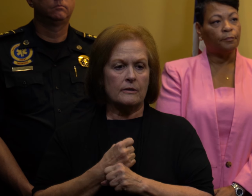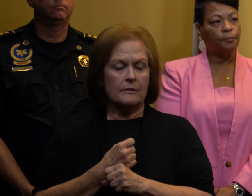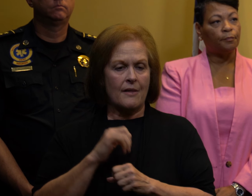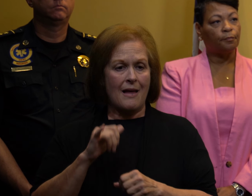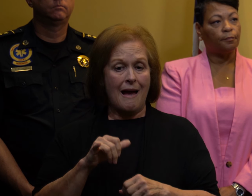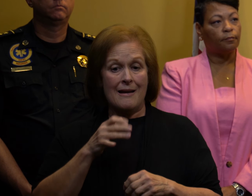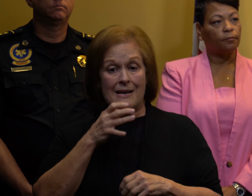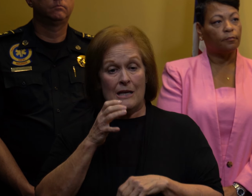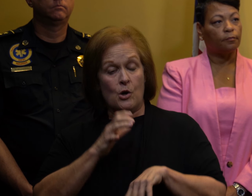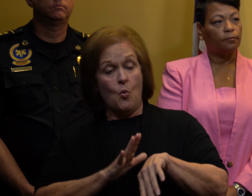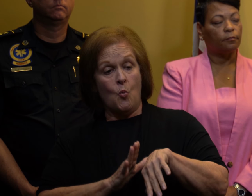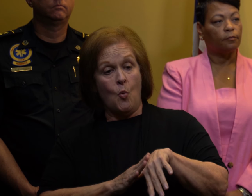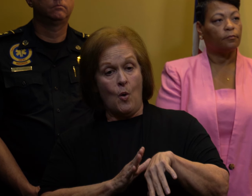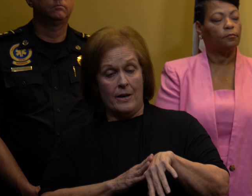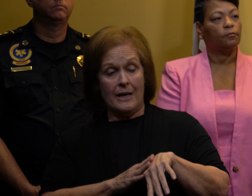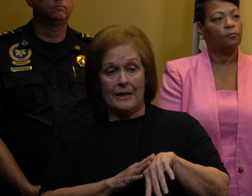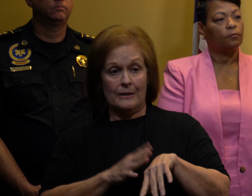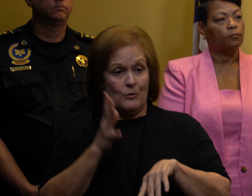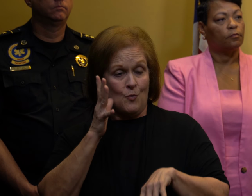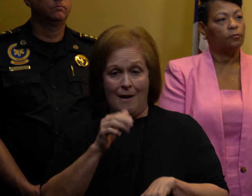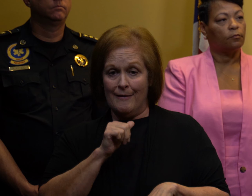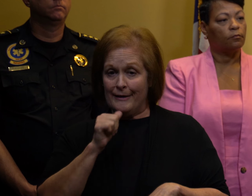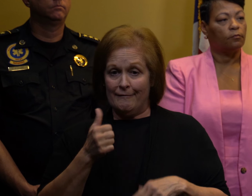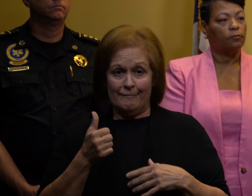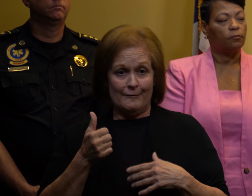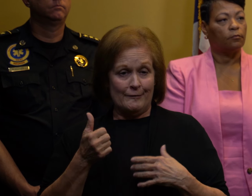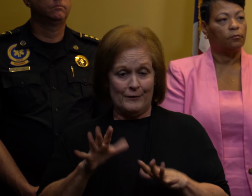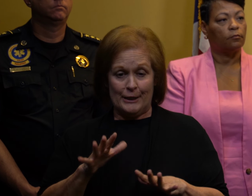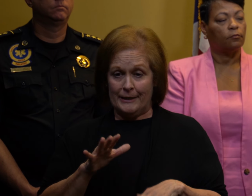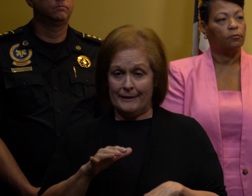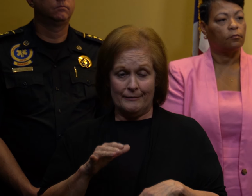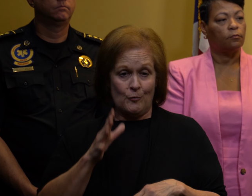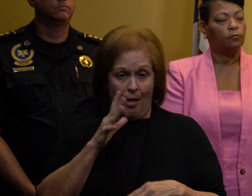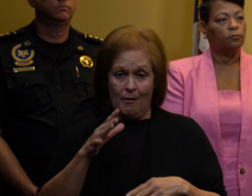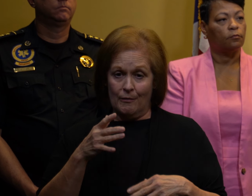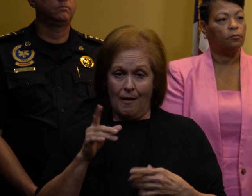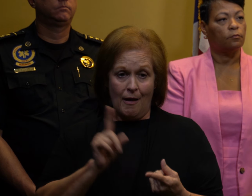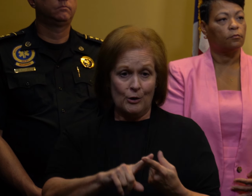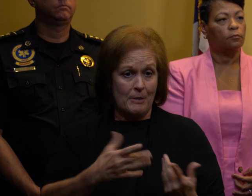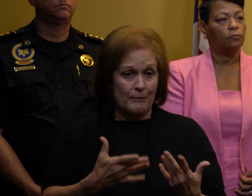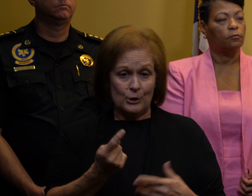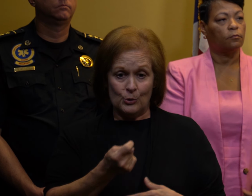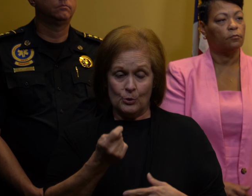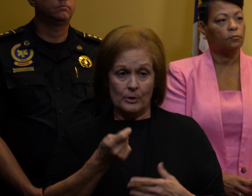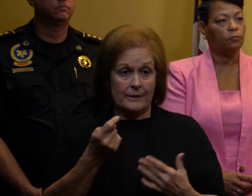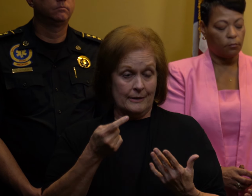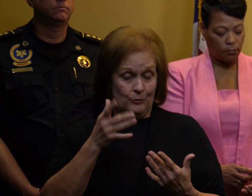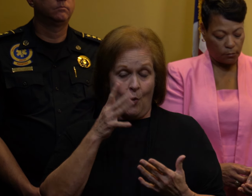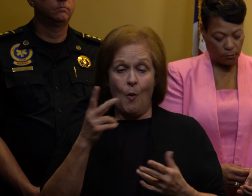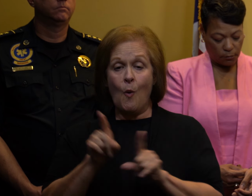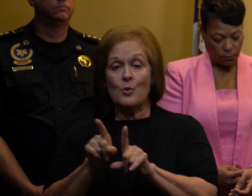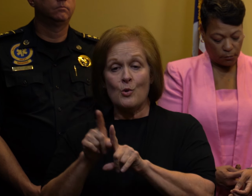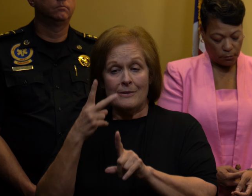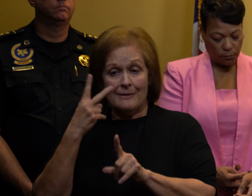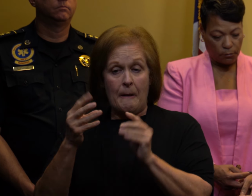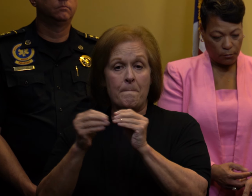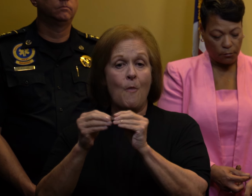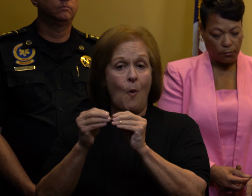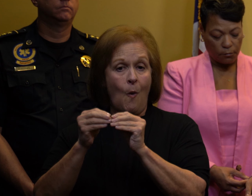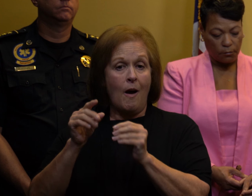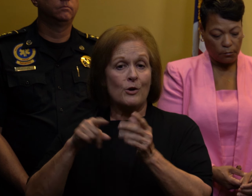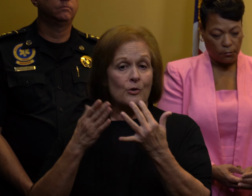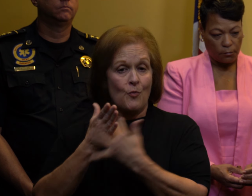excessive heat warnings are going to end prior to Tuesday, and this may not be the only ones we'll see this summer, clearly.